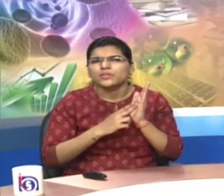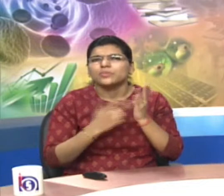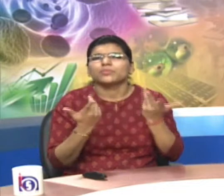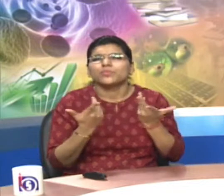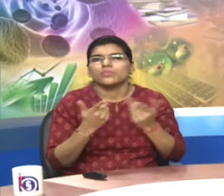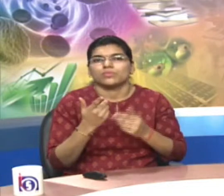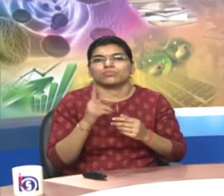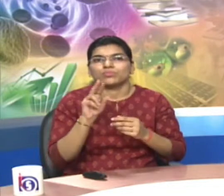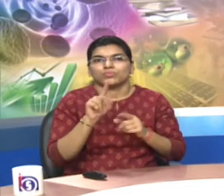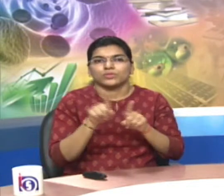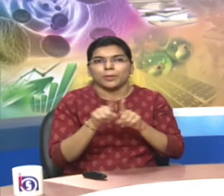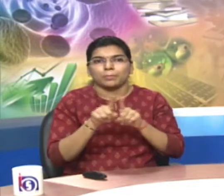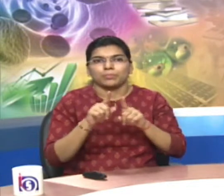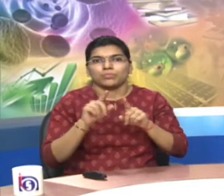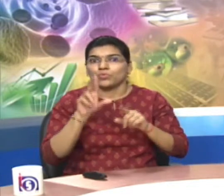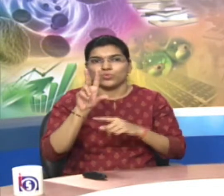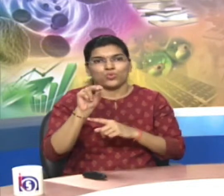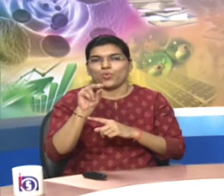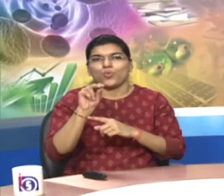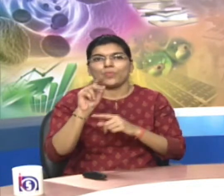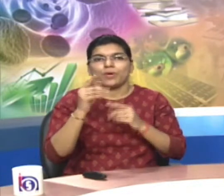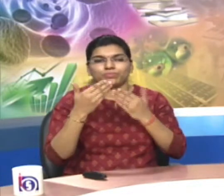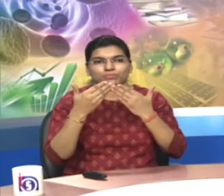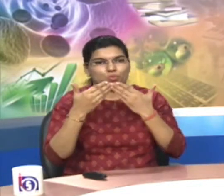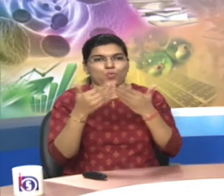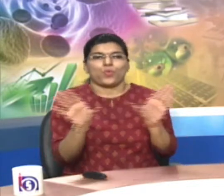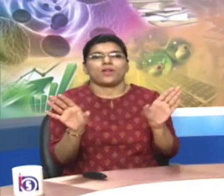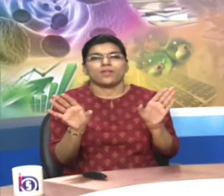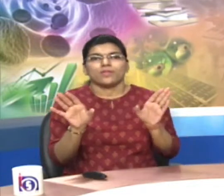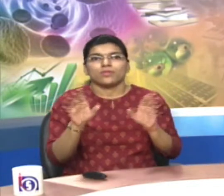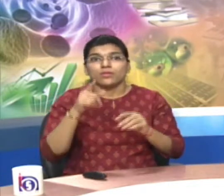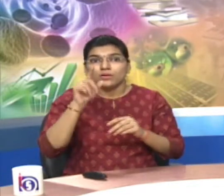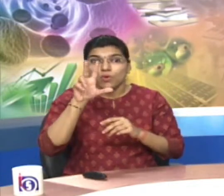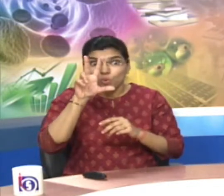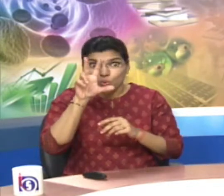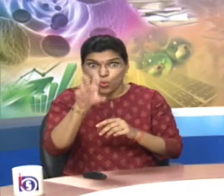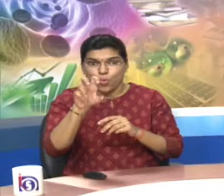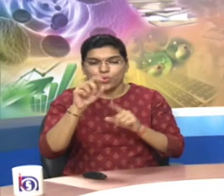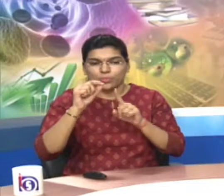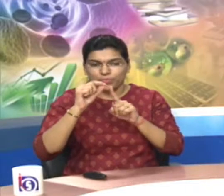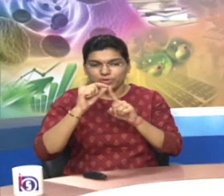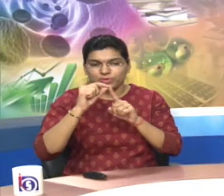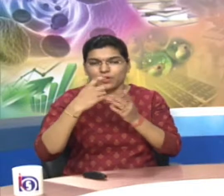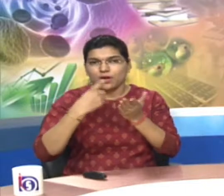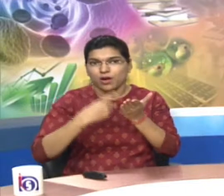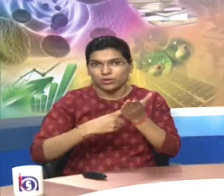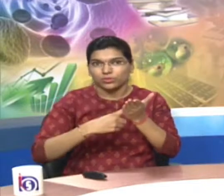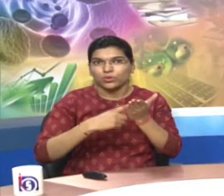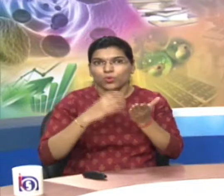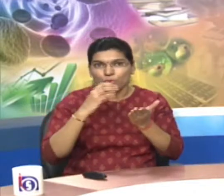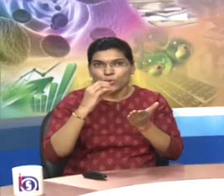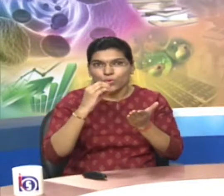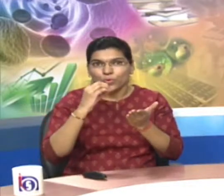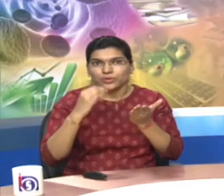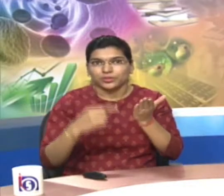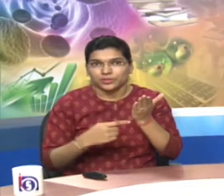it unprotecting sheet, if I have put that un word there, that